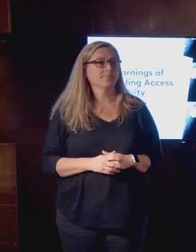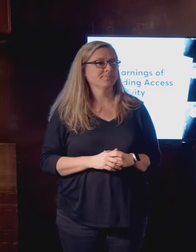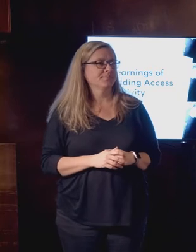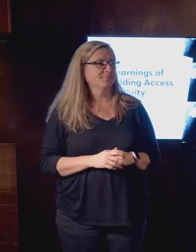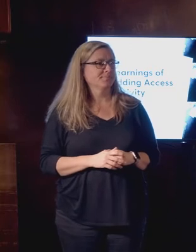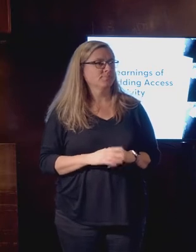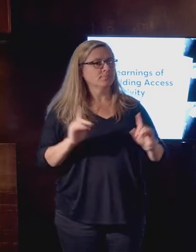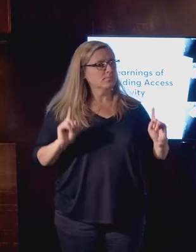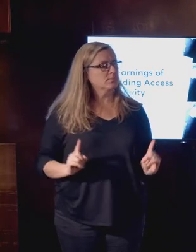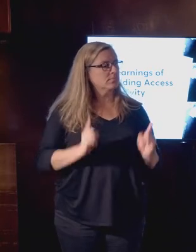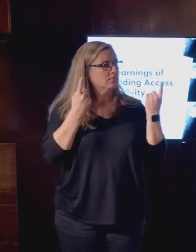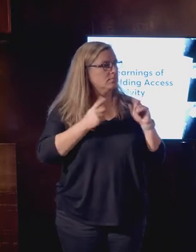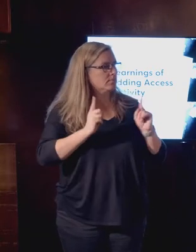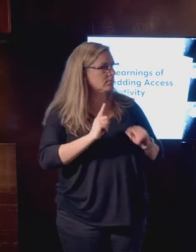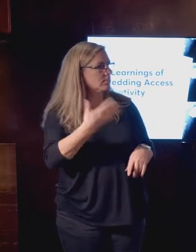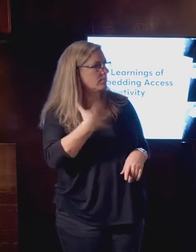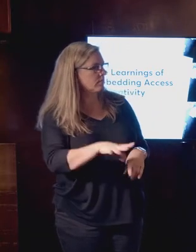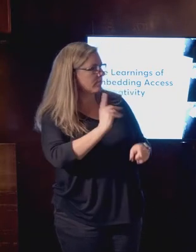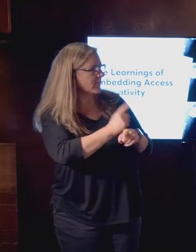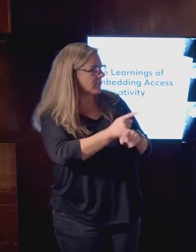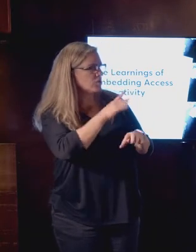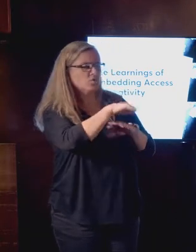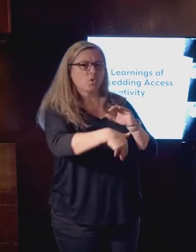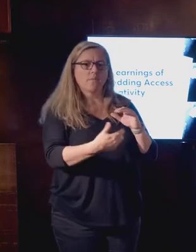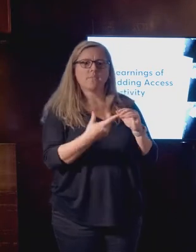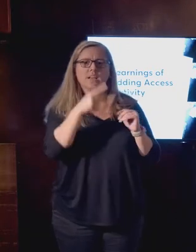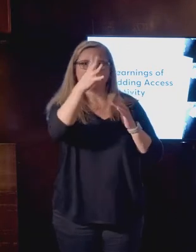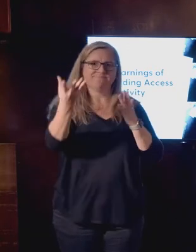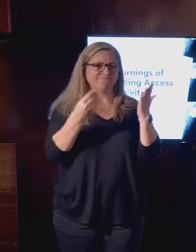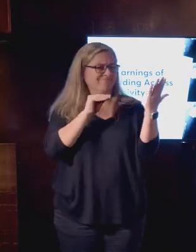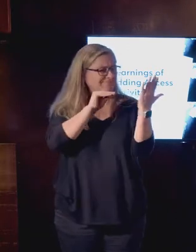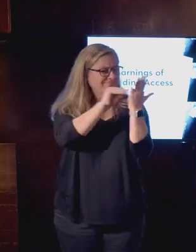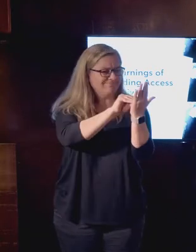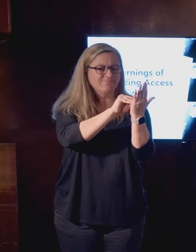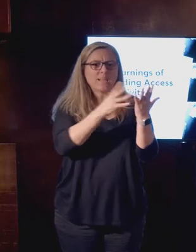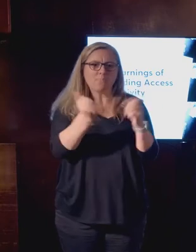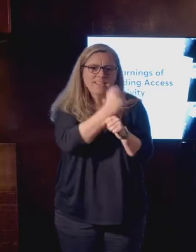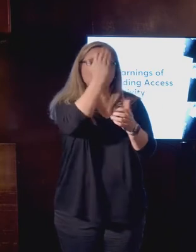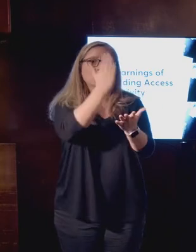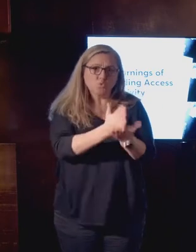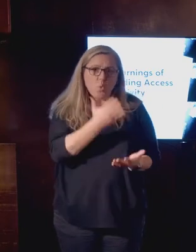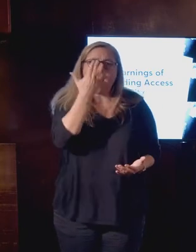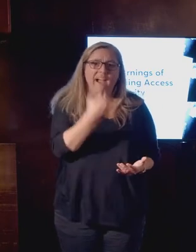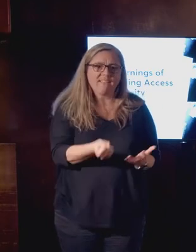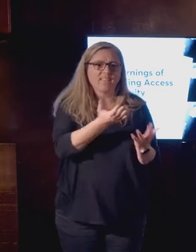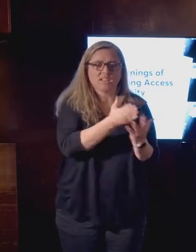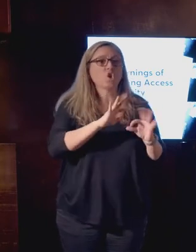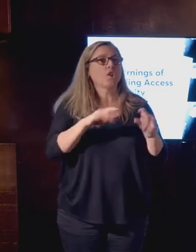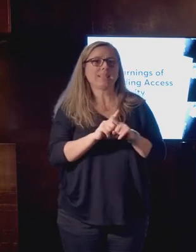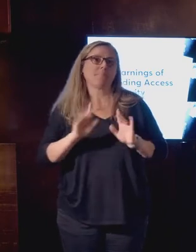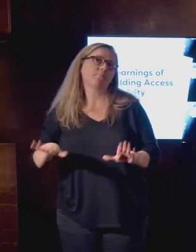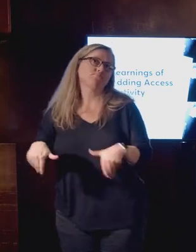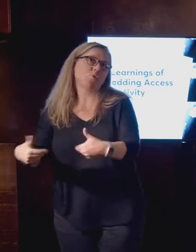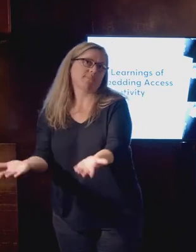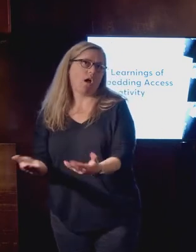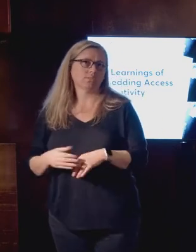is that embedding access. So the session today is about embedding access, and embedding access is very different to providing access,